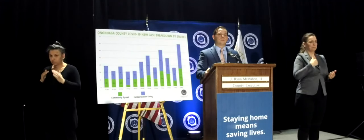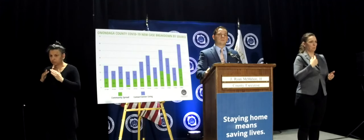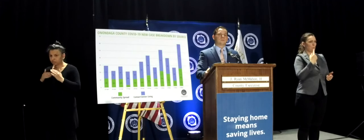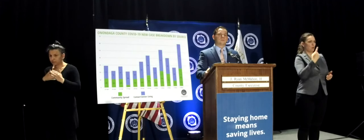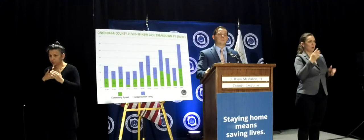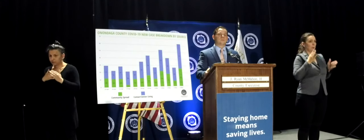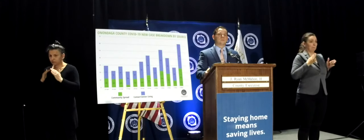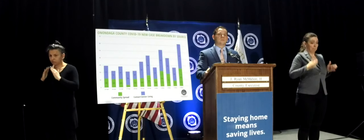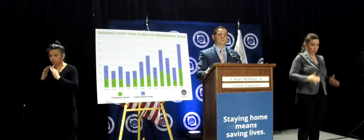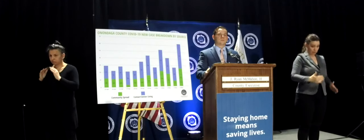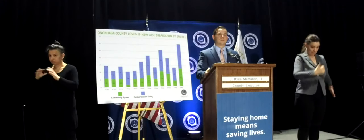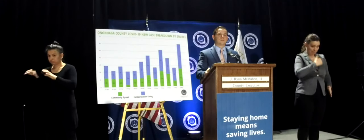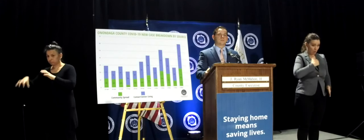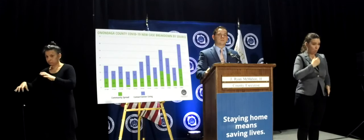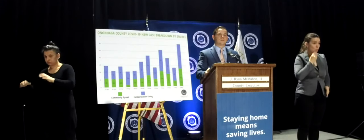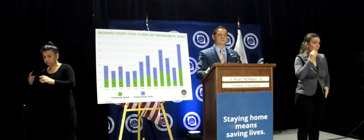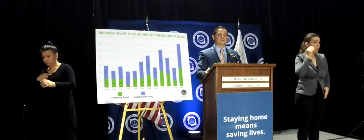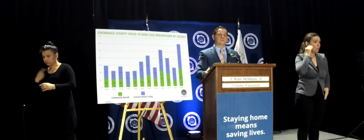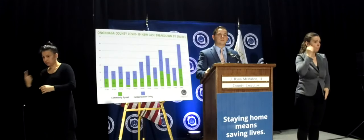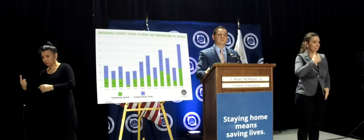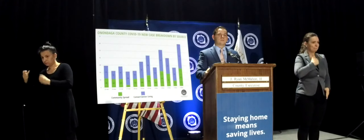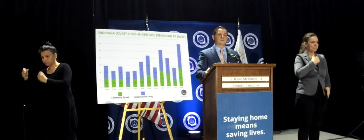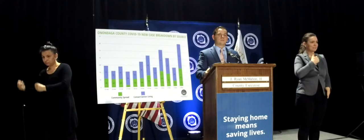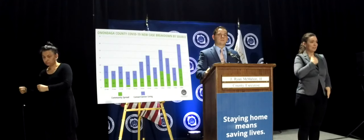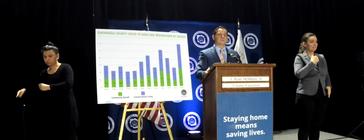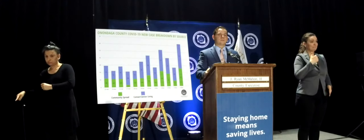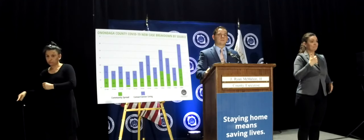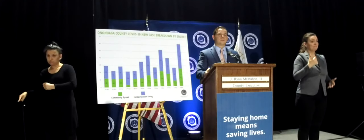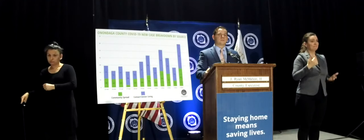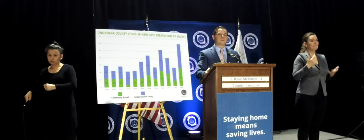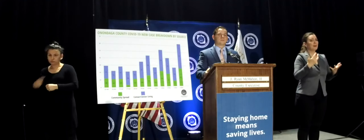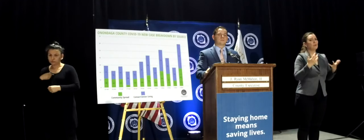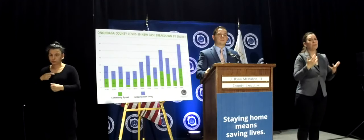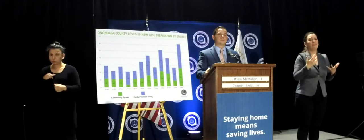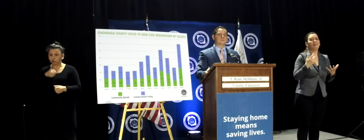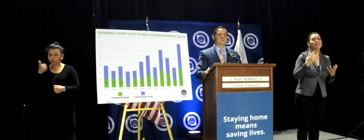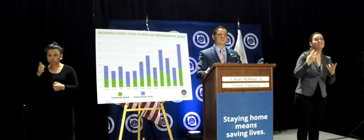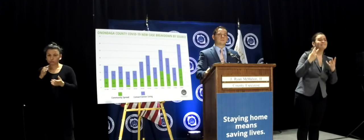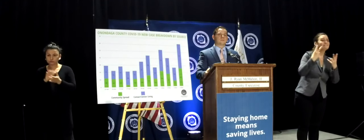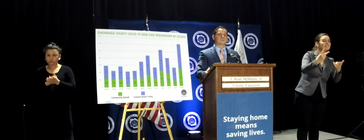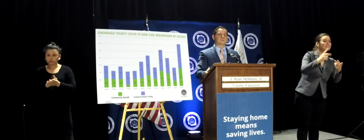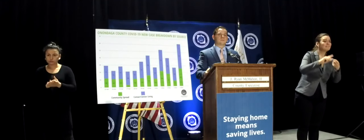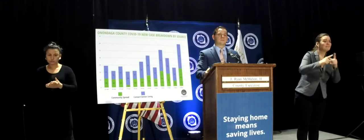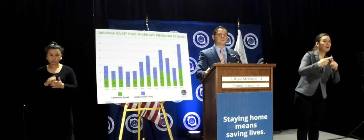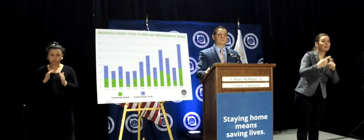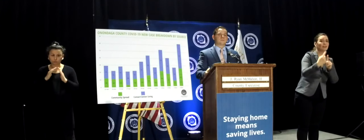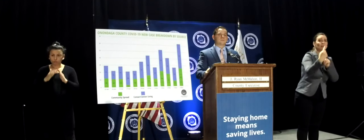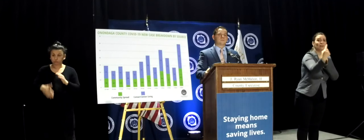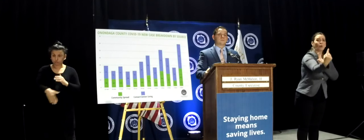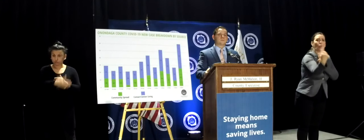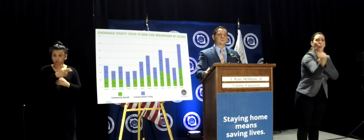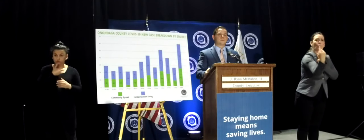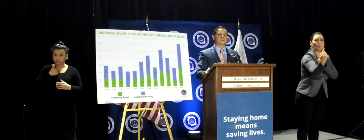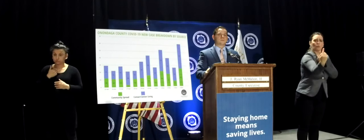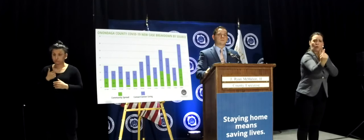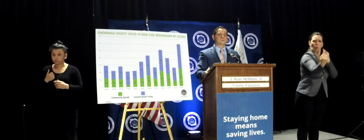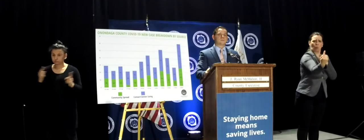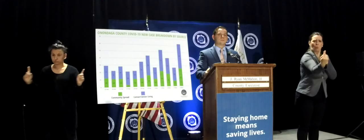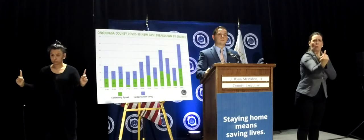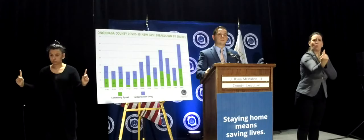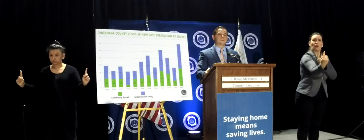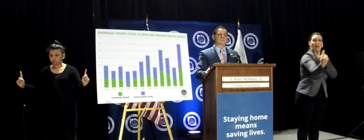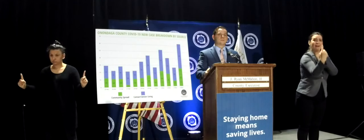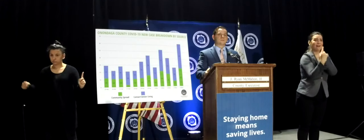a friend that has also been in his apartment by himself, is that going to be a stage we're going to see before